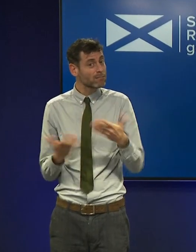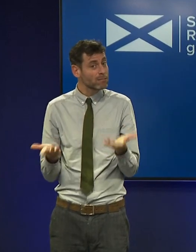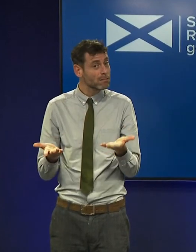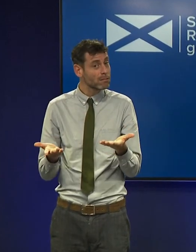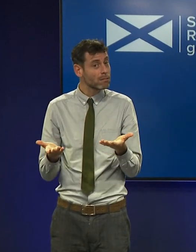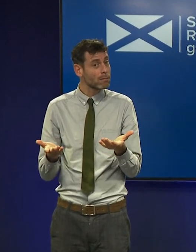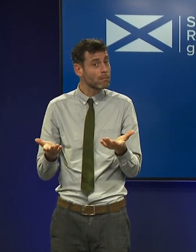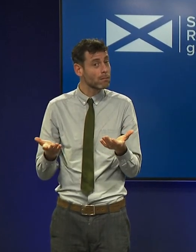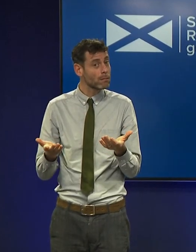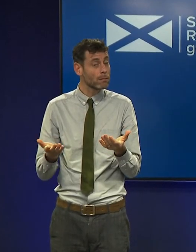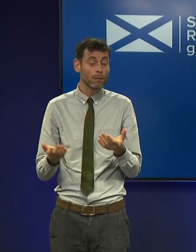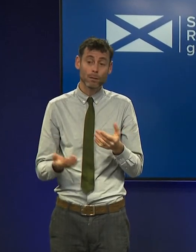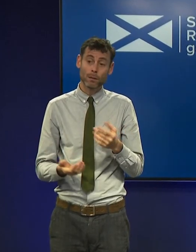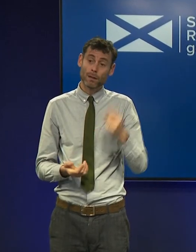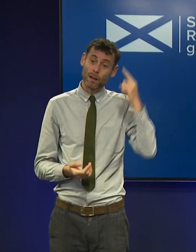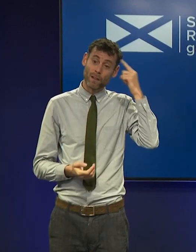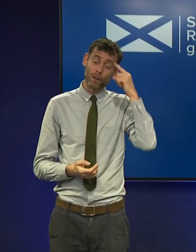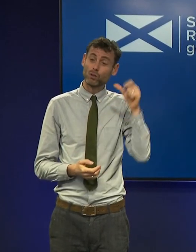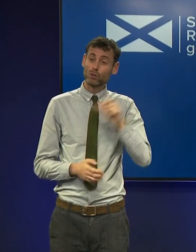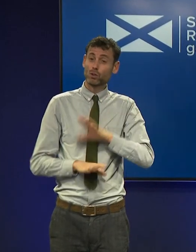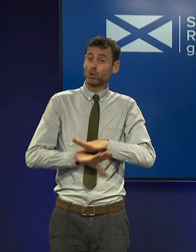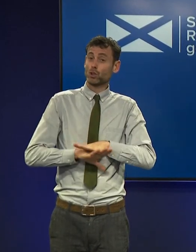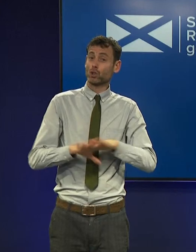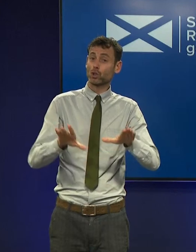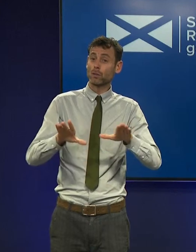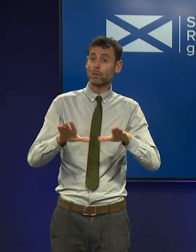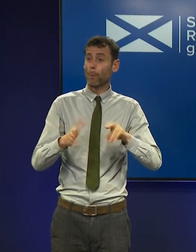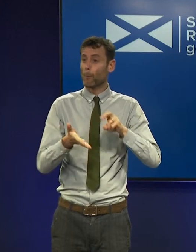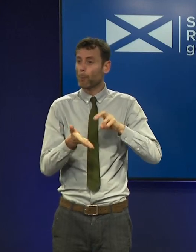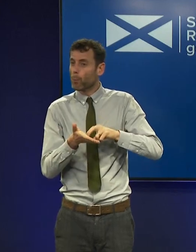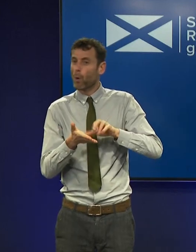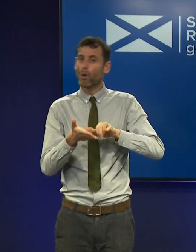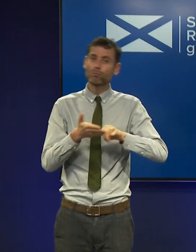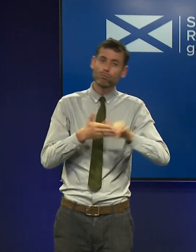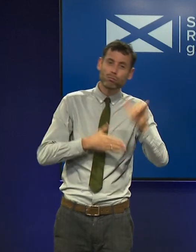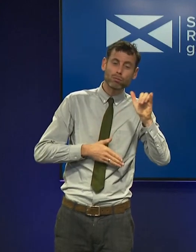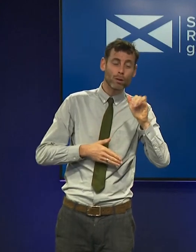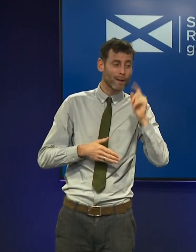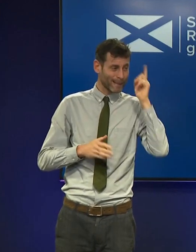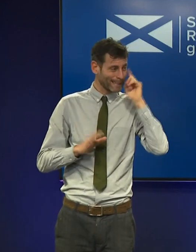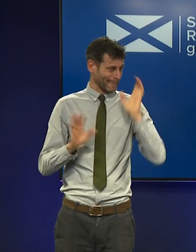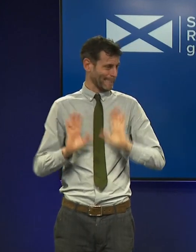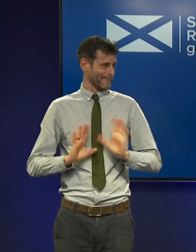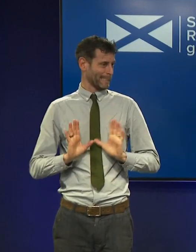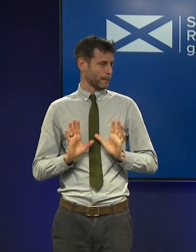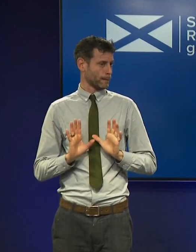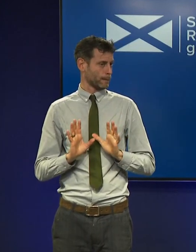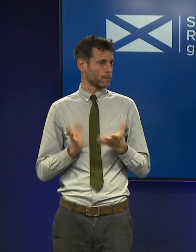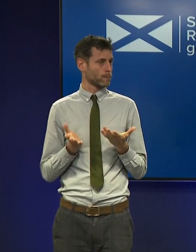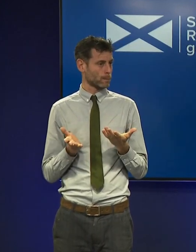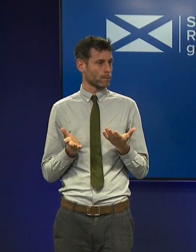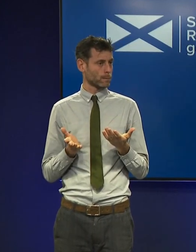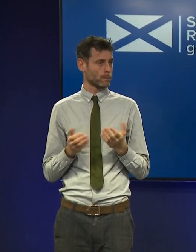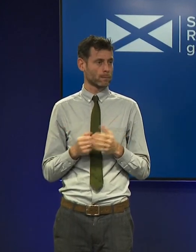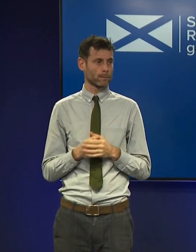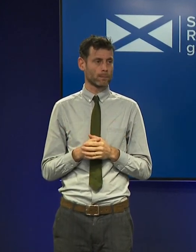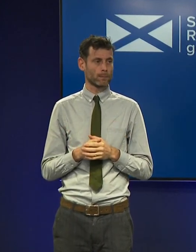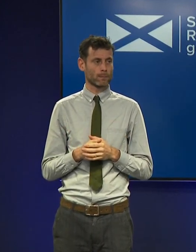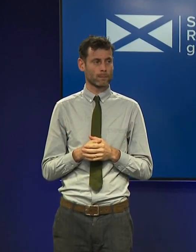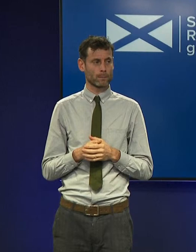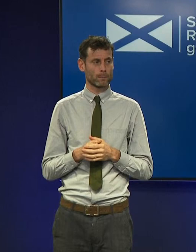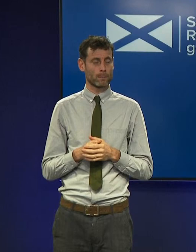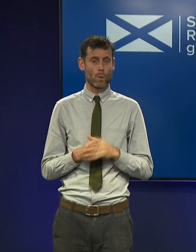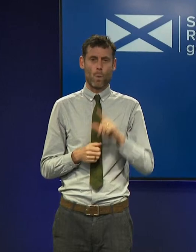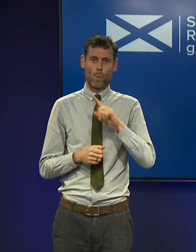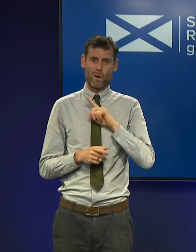Should anybody actually be going ahead with making new bookings at this stage, or do you think it would be preferable to not do that while